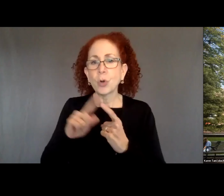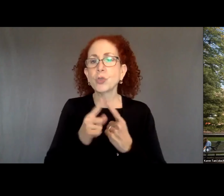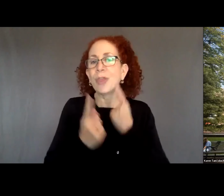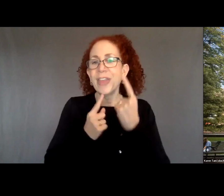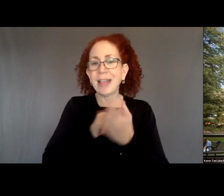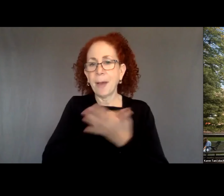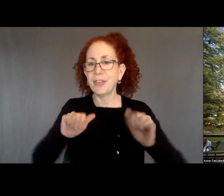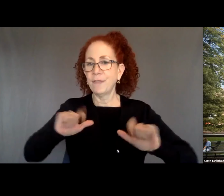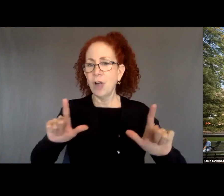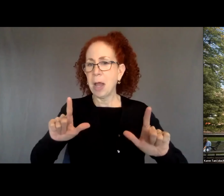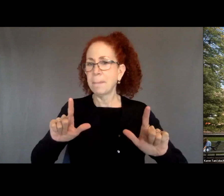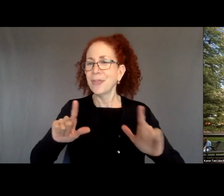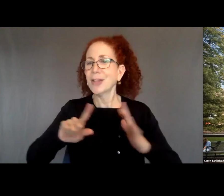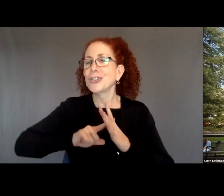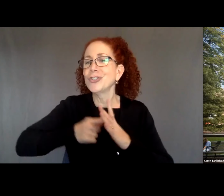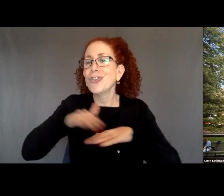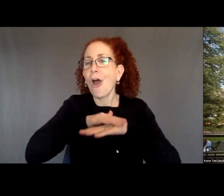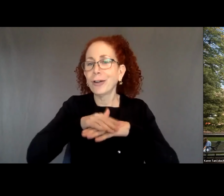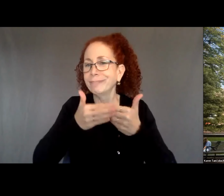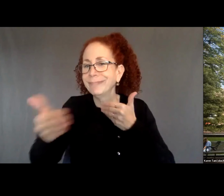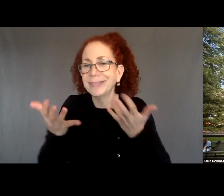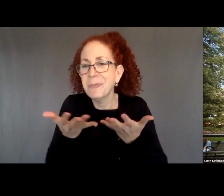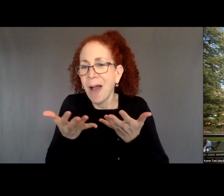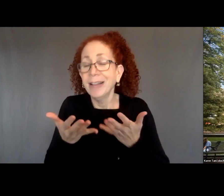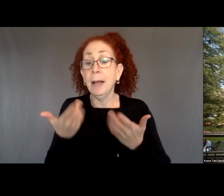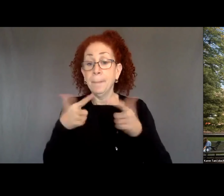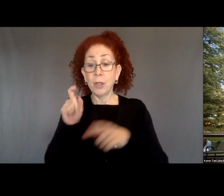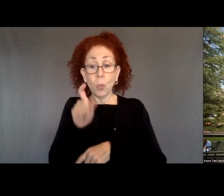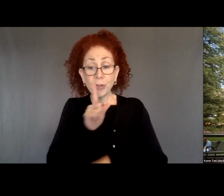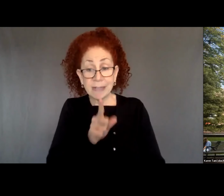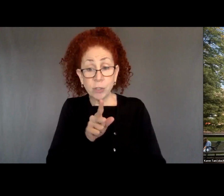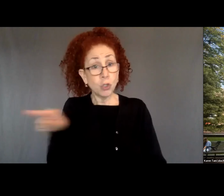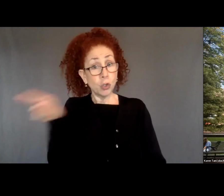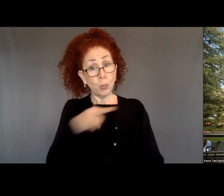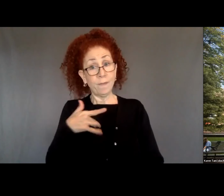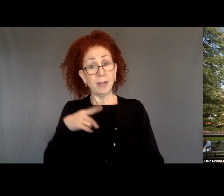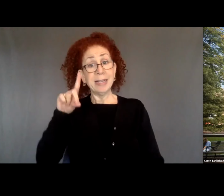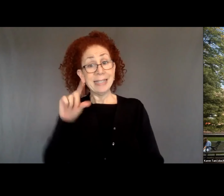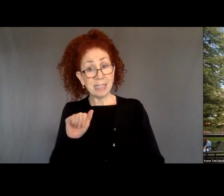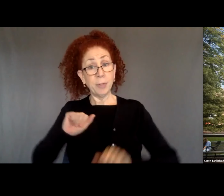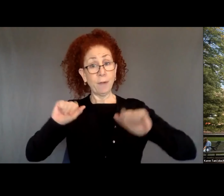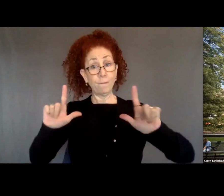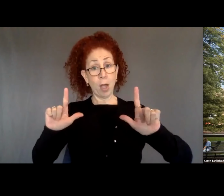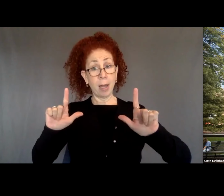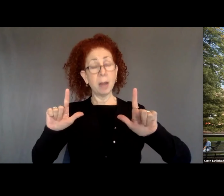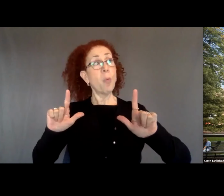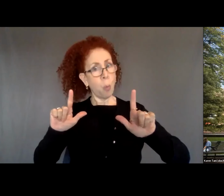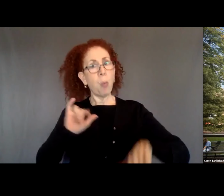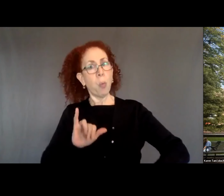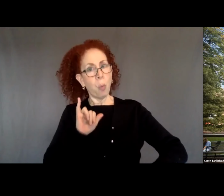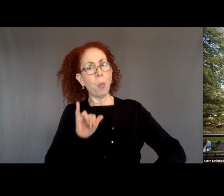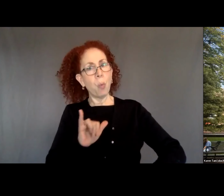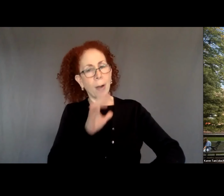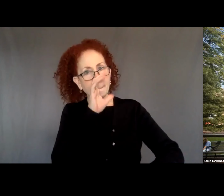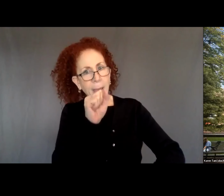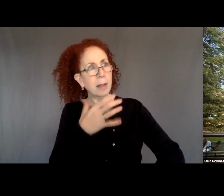but that is just a start. The big question here is, do you find the disability frame compelling,